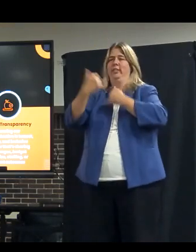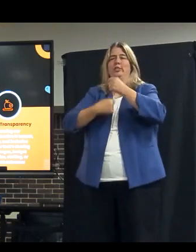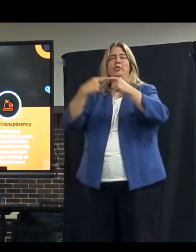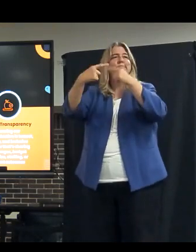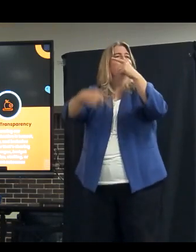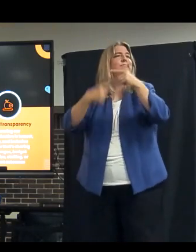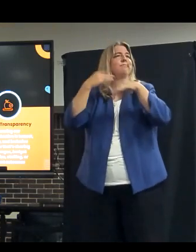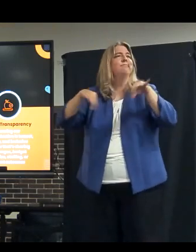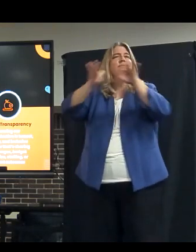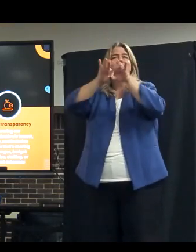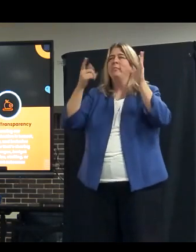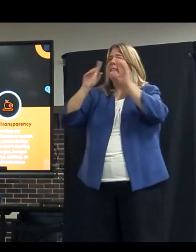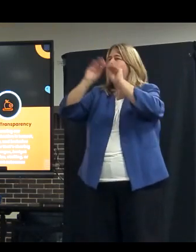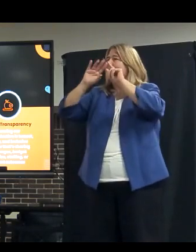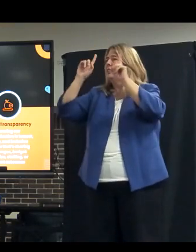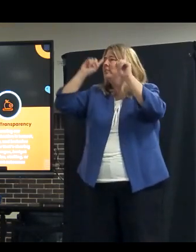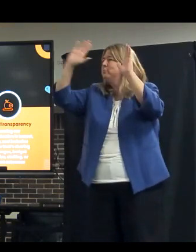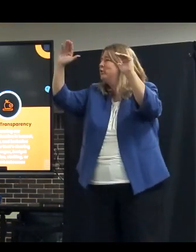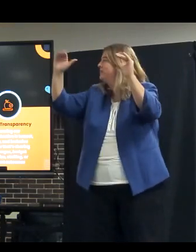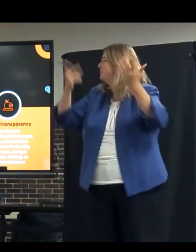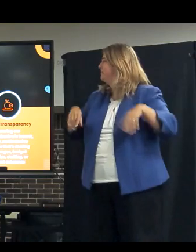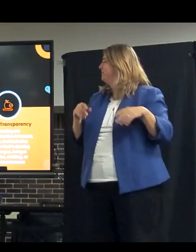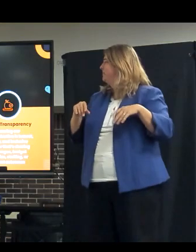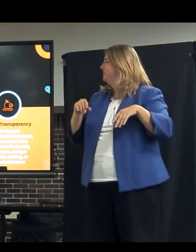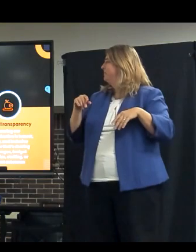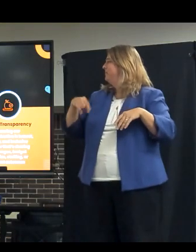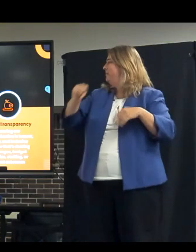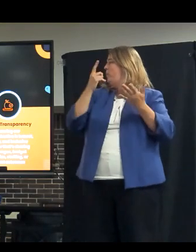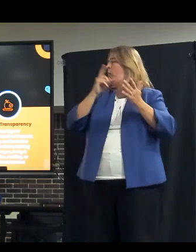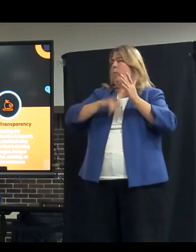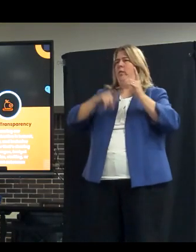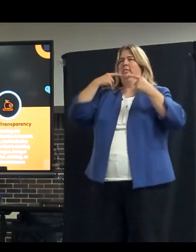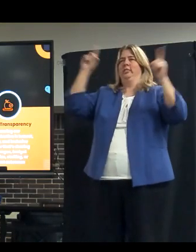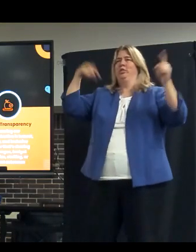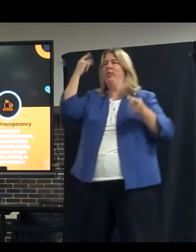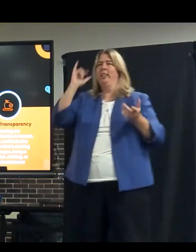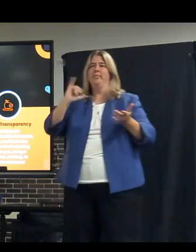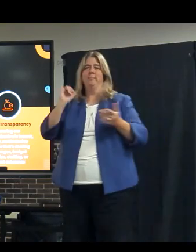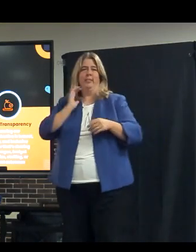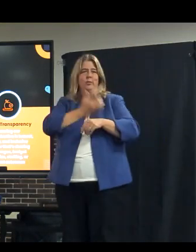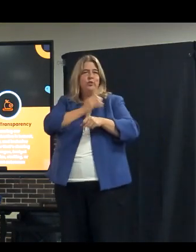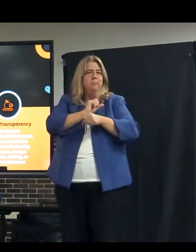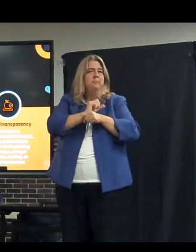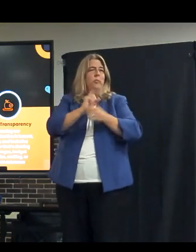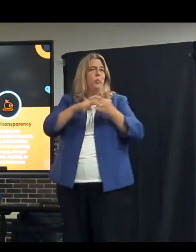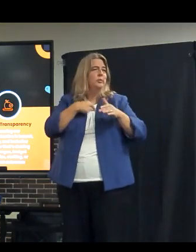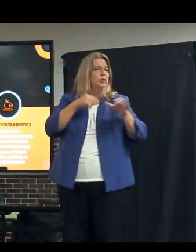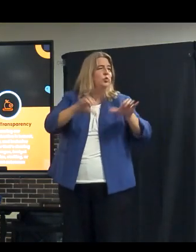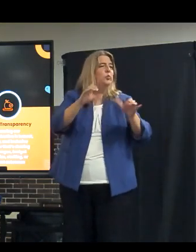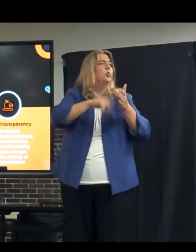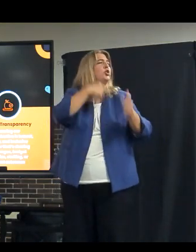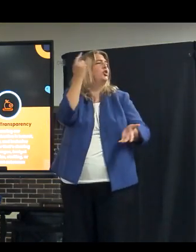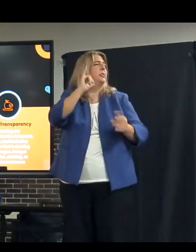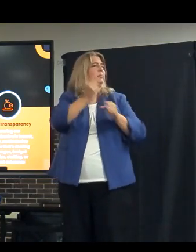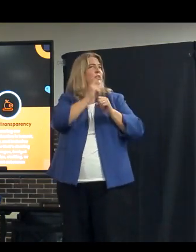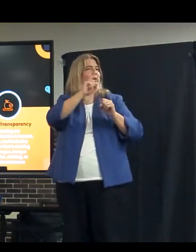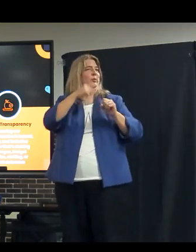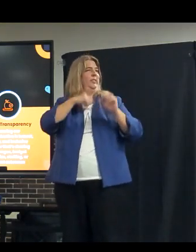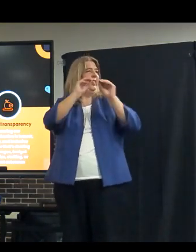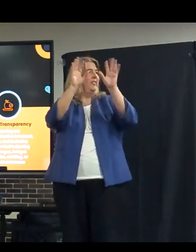as superintendent. It's important that I continue to clarify expectations, define